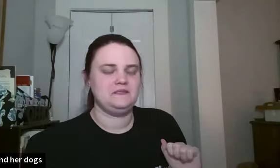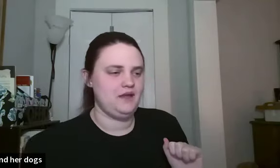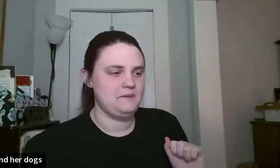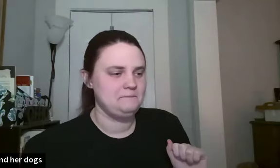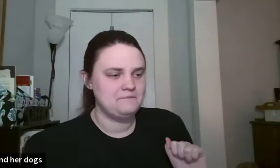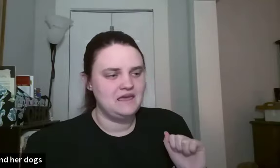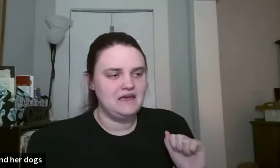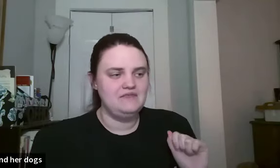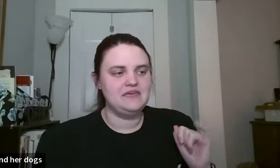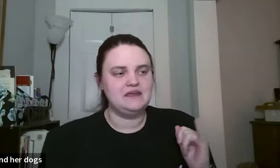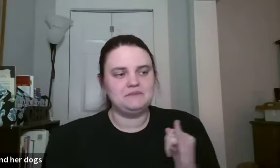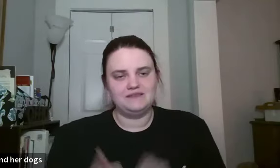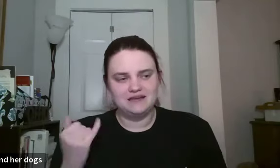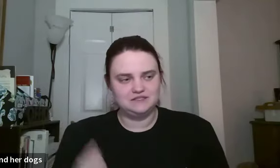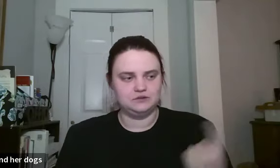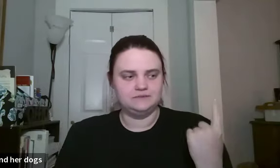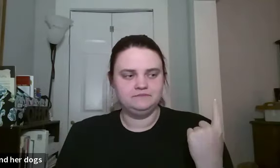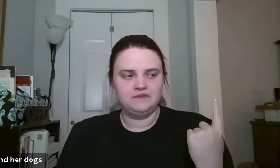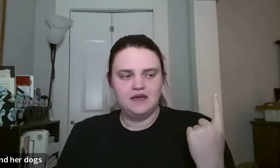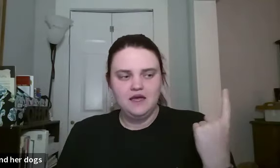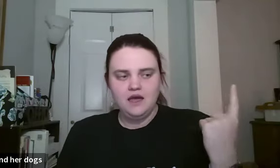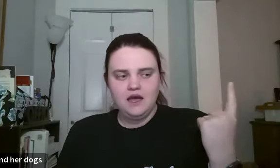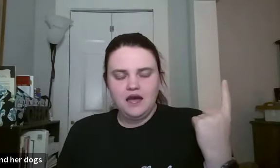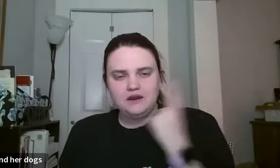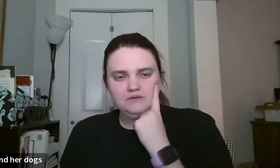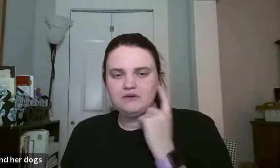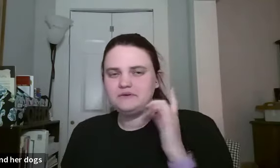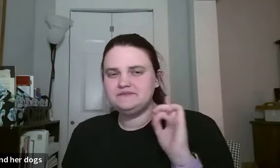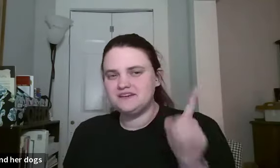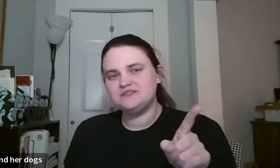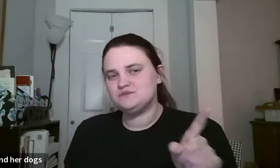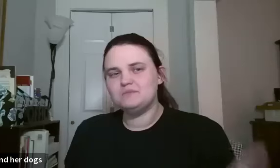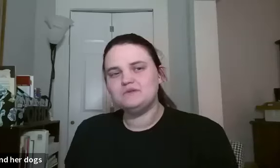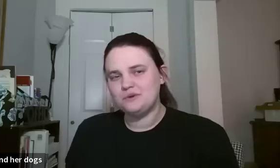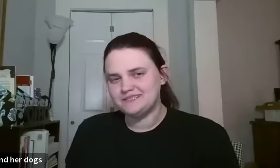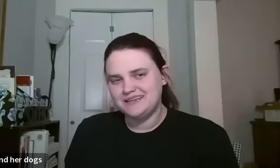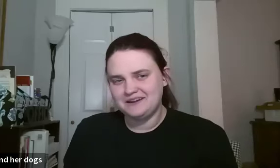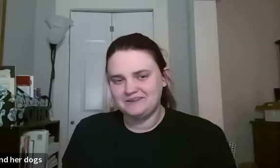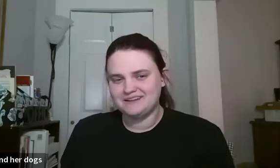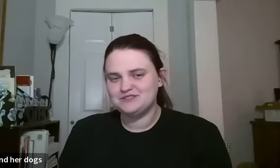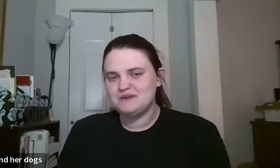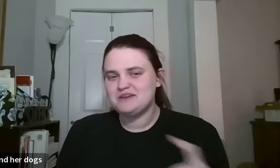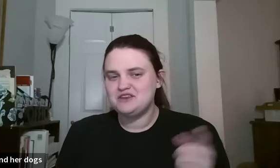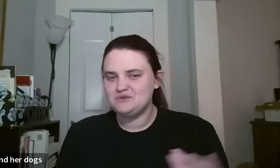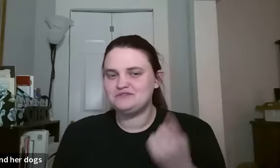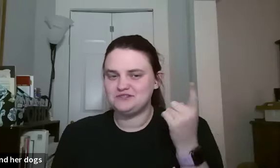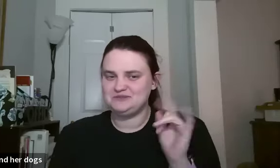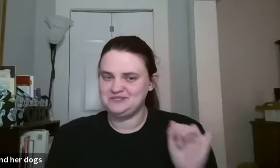Okay. And then my last one, I don't know if we've done this one before, Miss Katie, or not. So this may be a new one for you